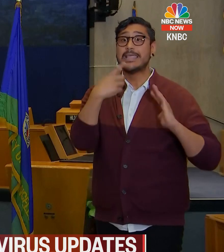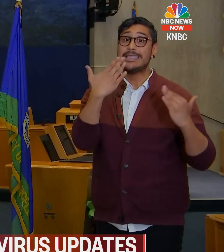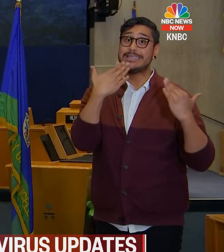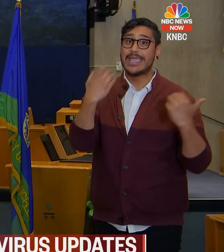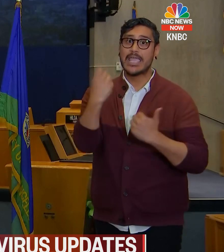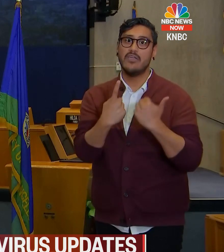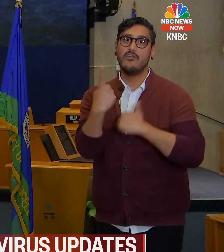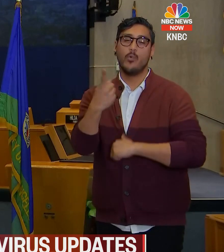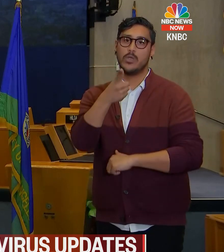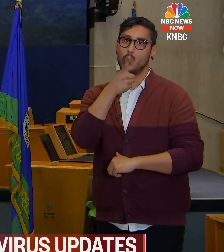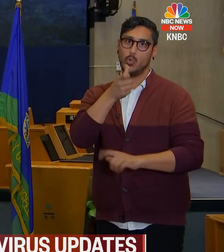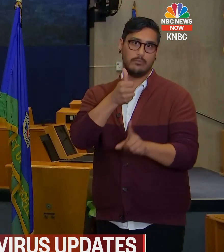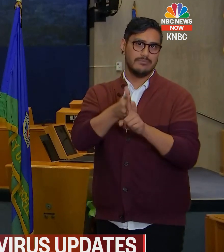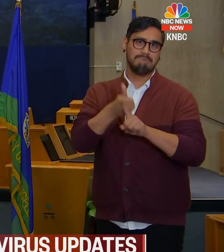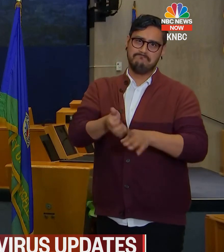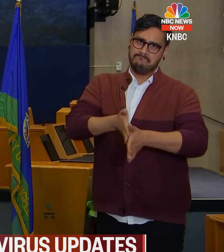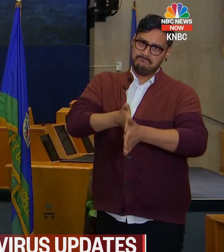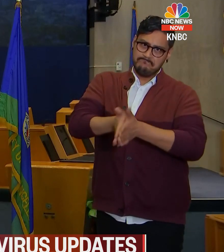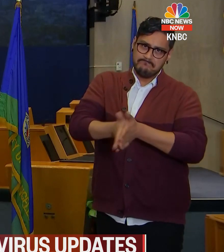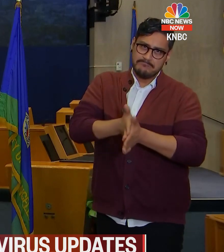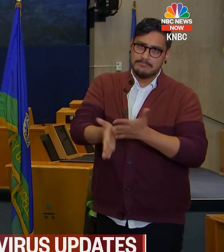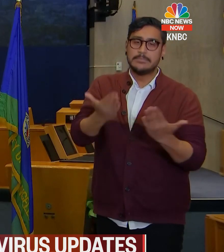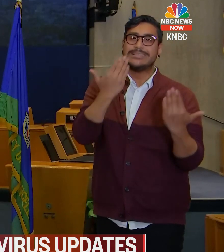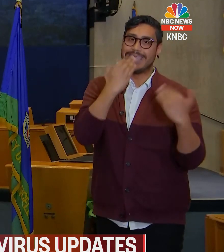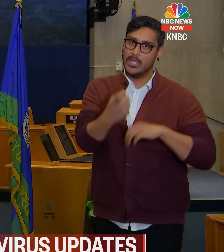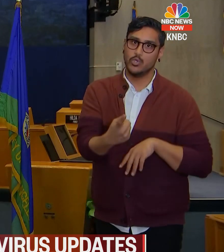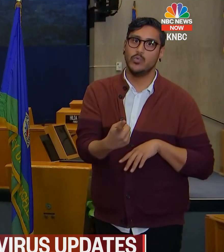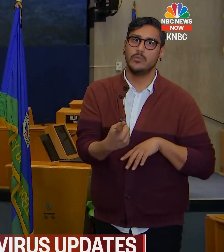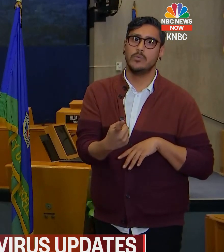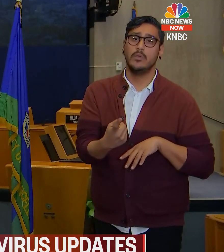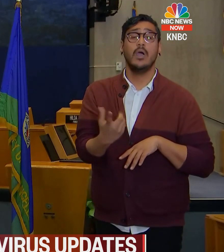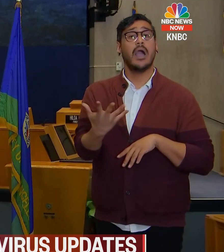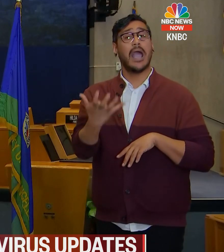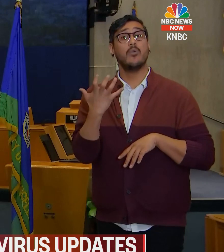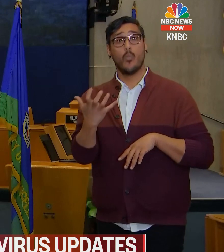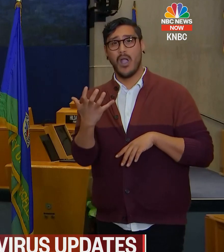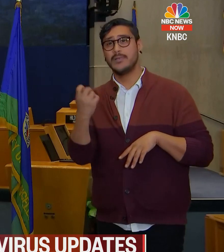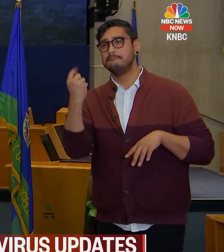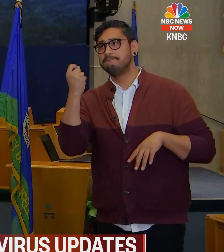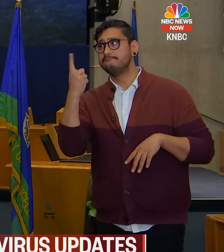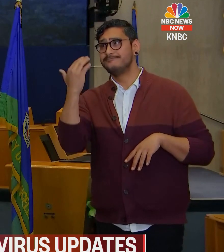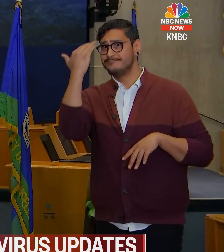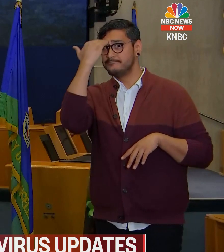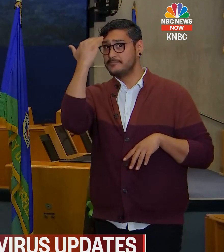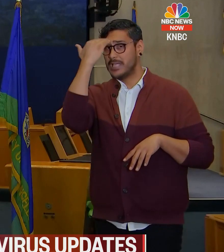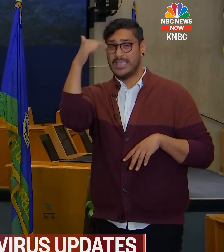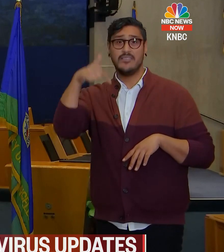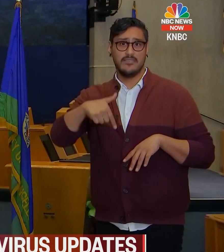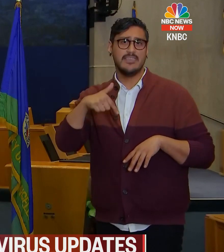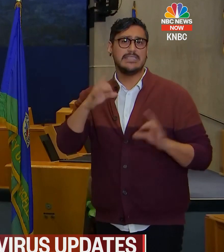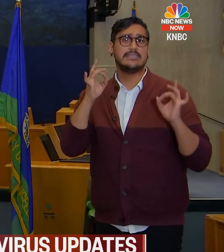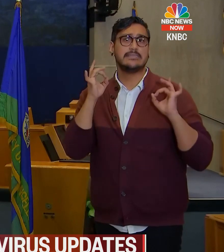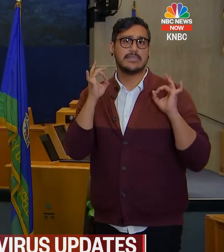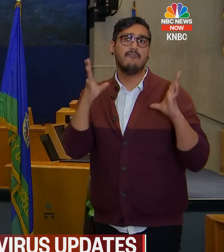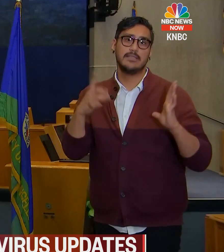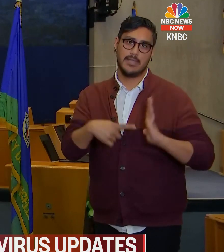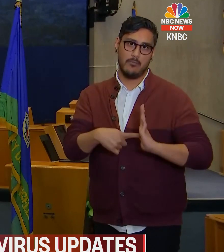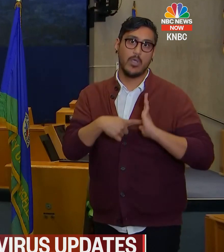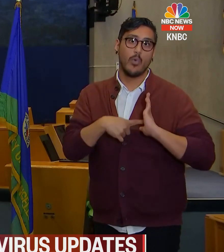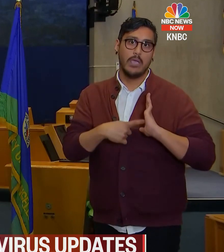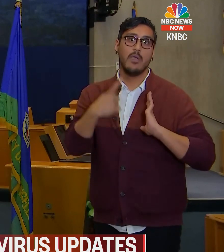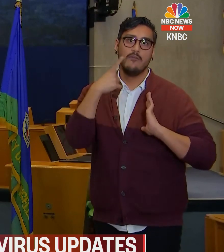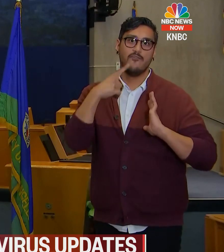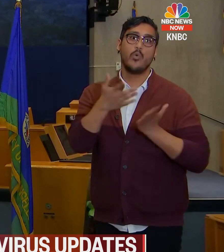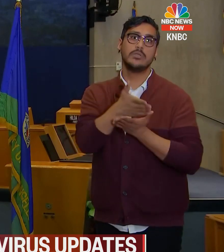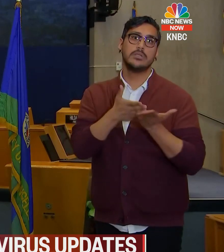been extraordinarily diligent. And I also want to acknowledge how devastating these requirements have been to some